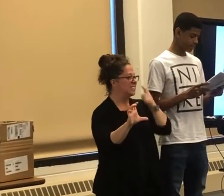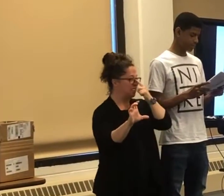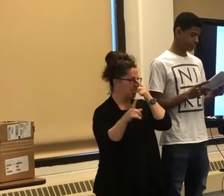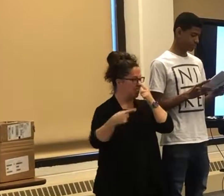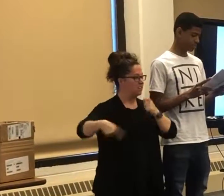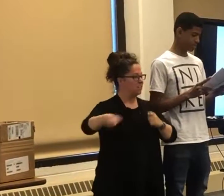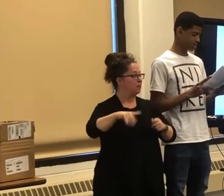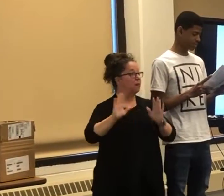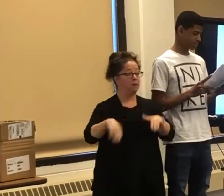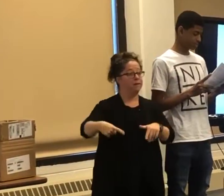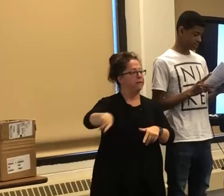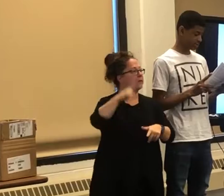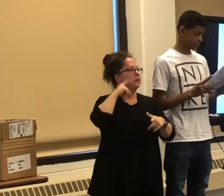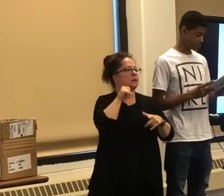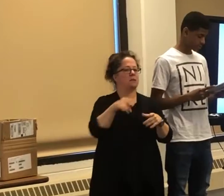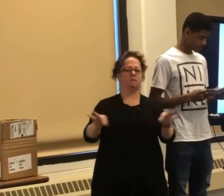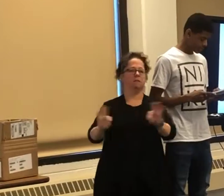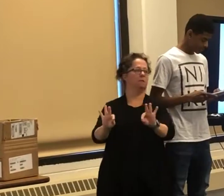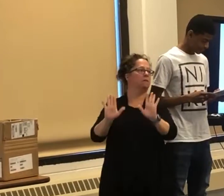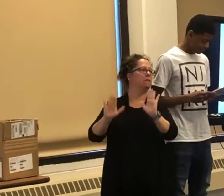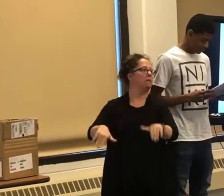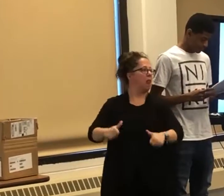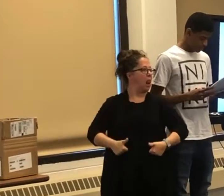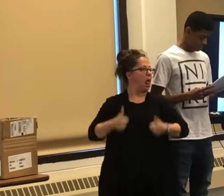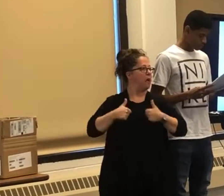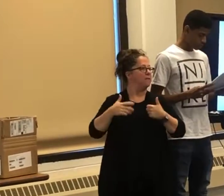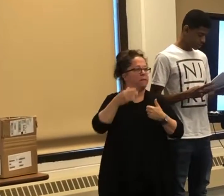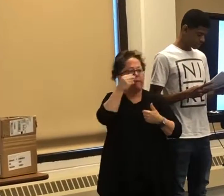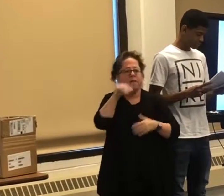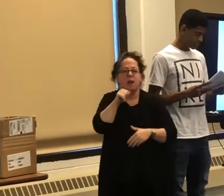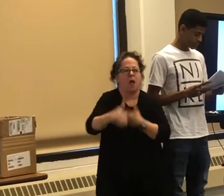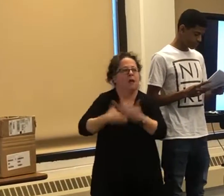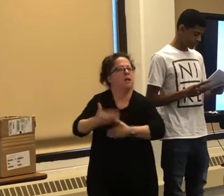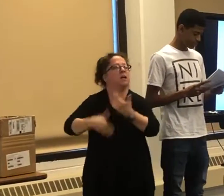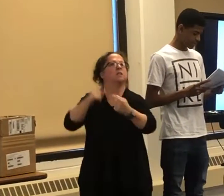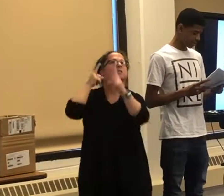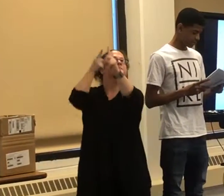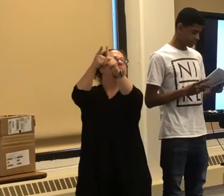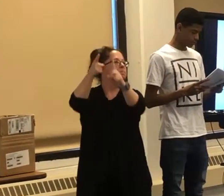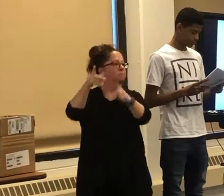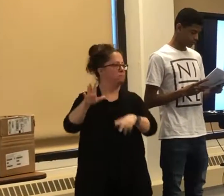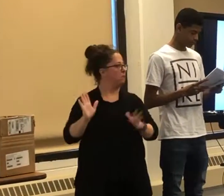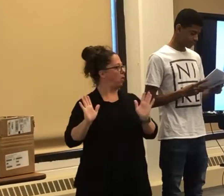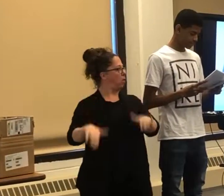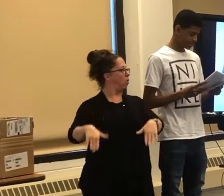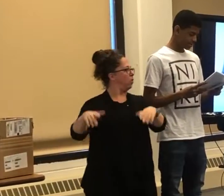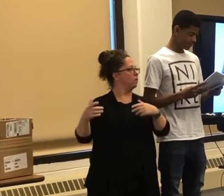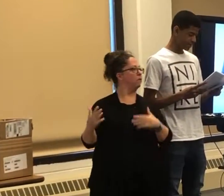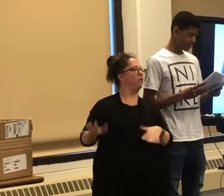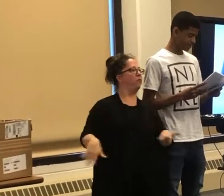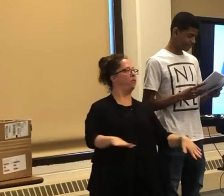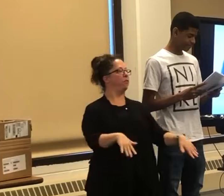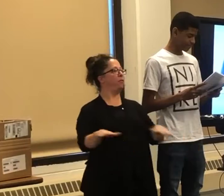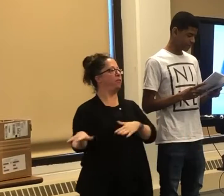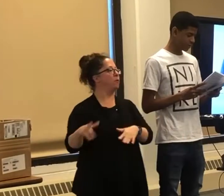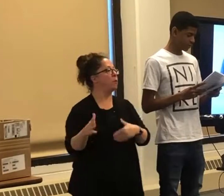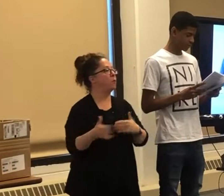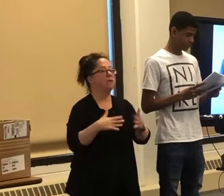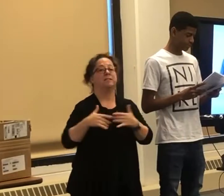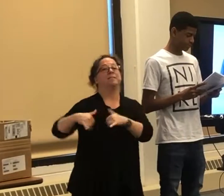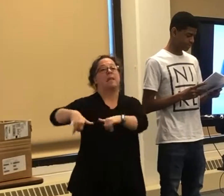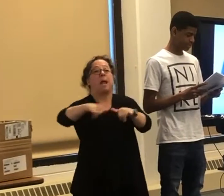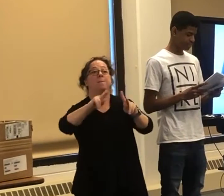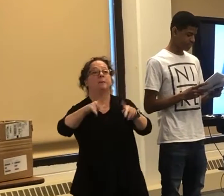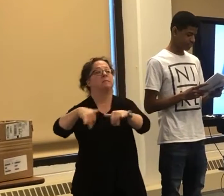and to be their best selves. They do what other people in my neighborhood do. They fight. They